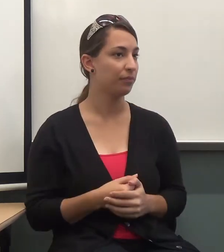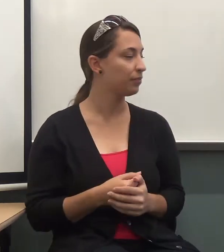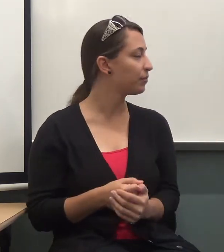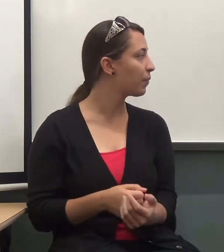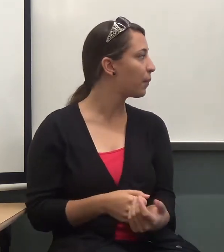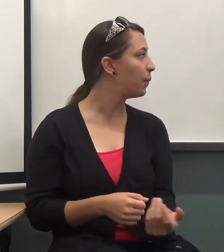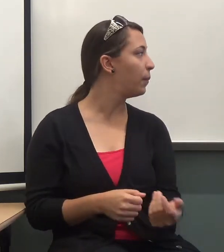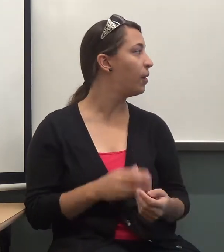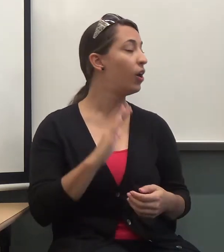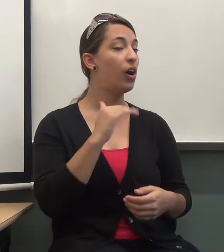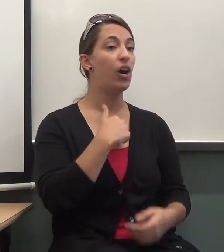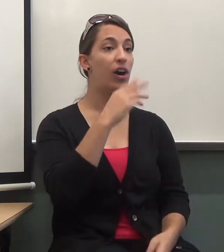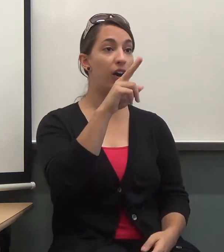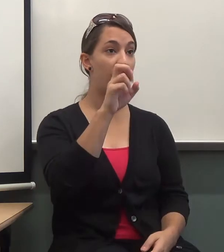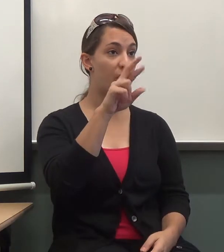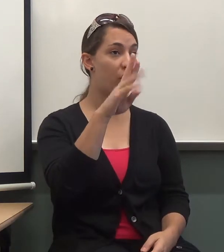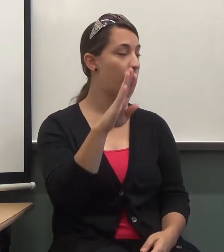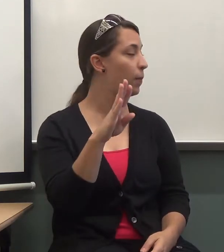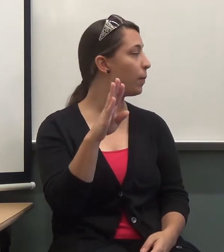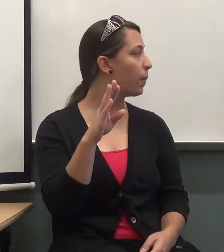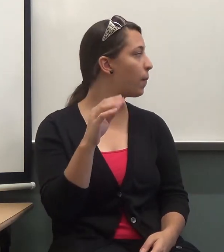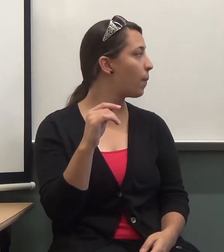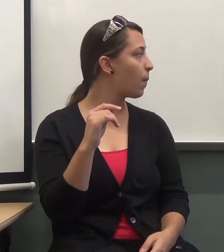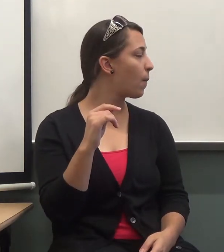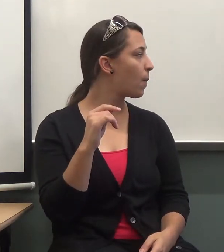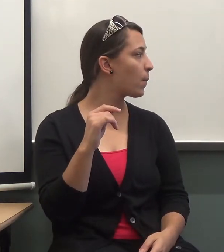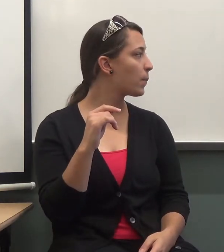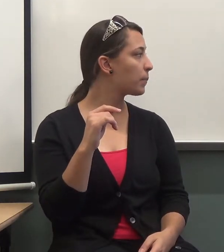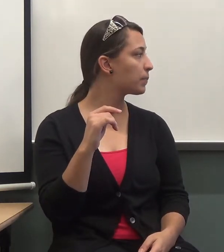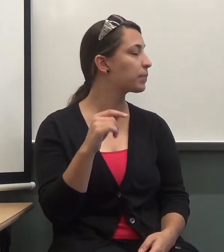Our verb is the action,